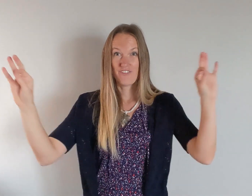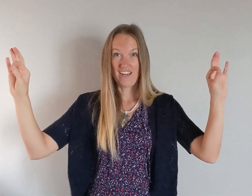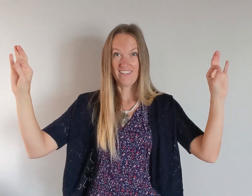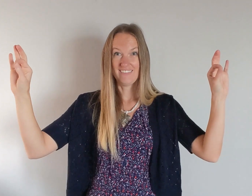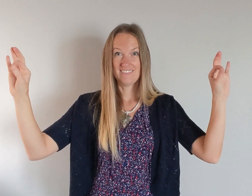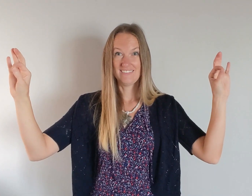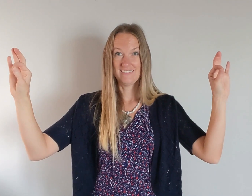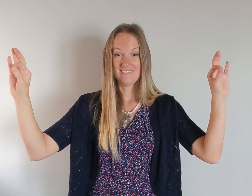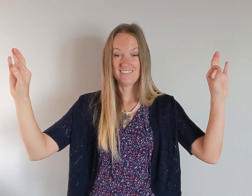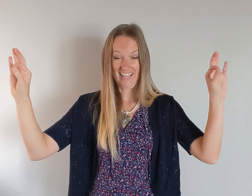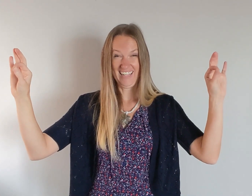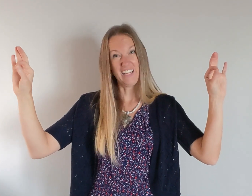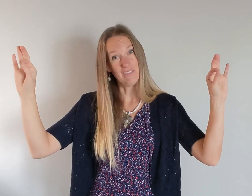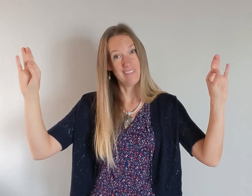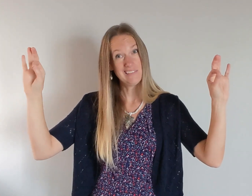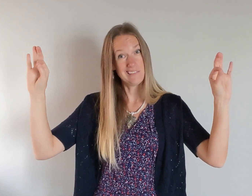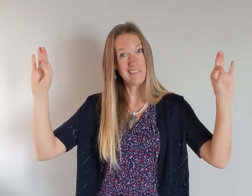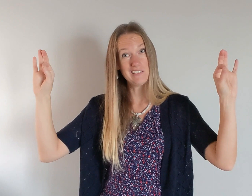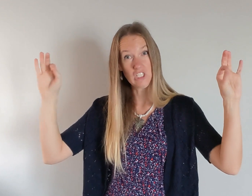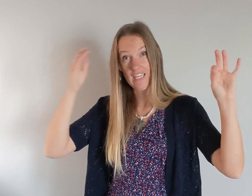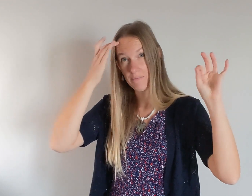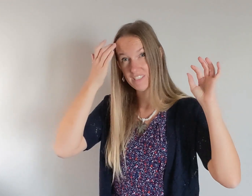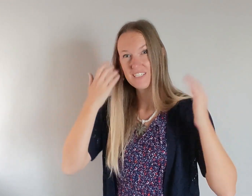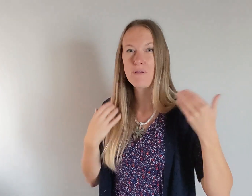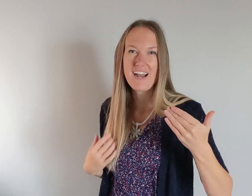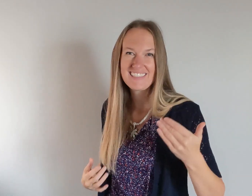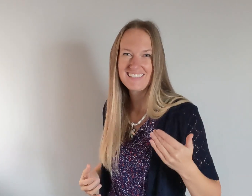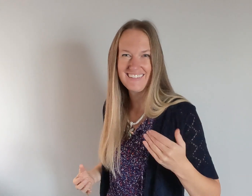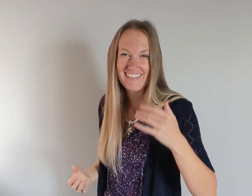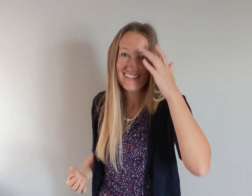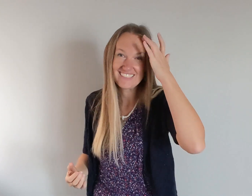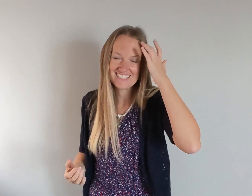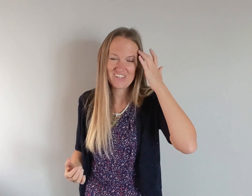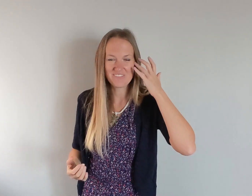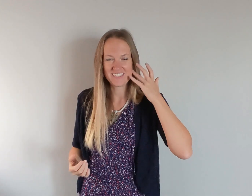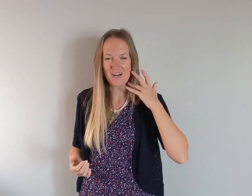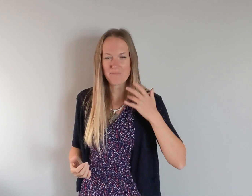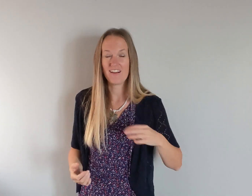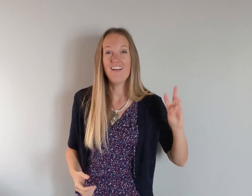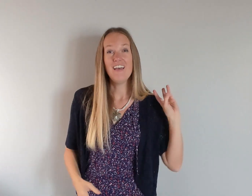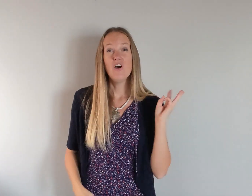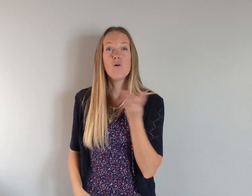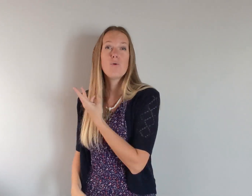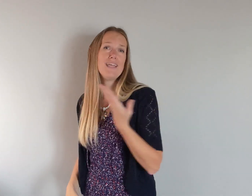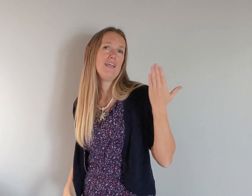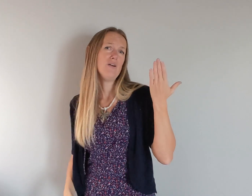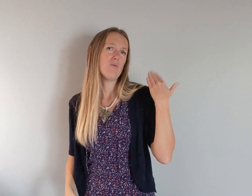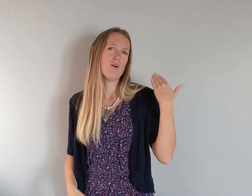Free. I know, it's a little tricky, but trust me, practice, you'll get there. Let's go from the top there. We